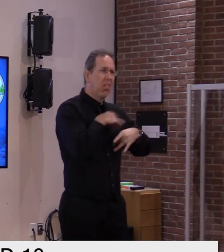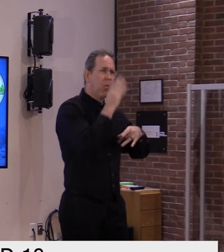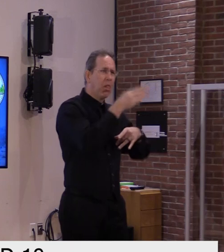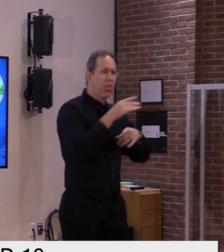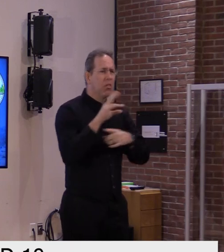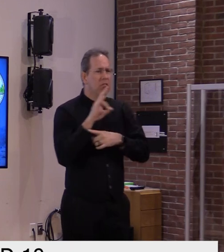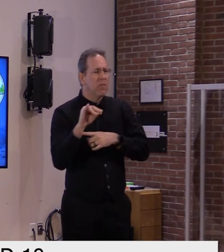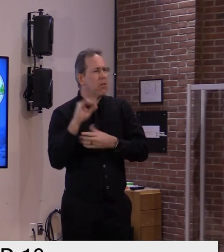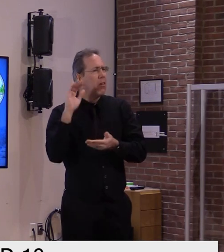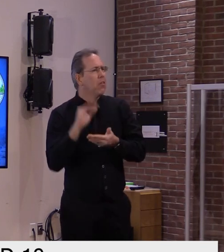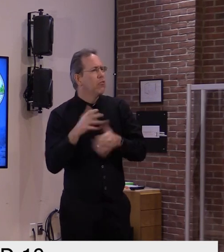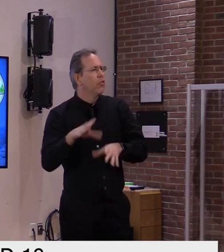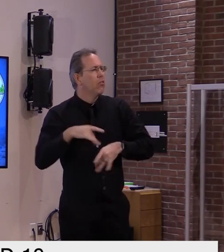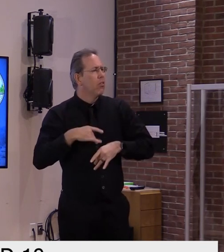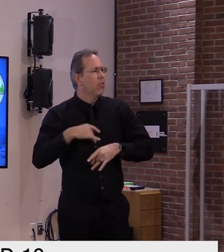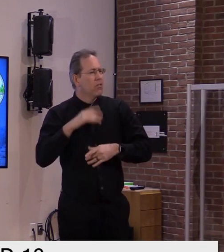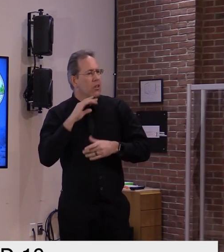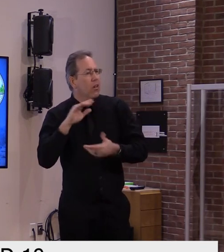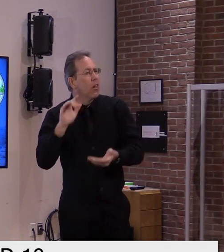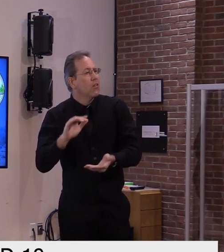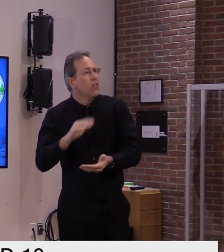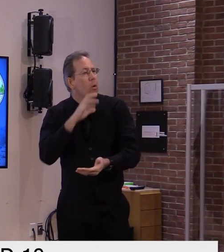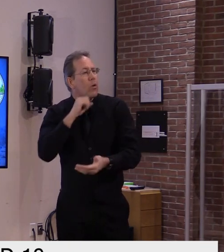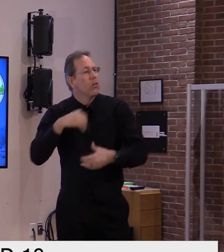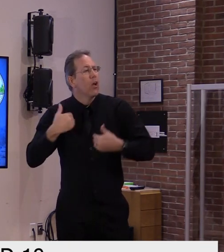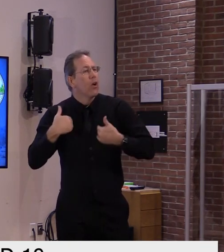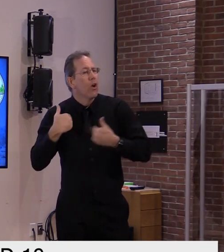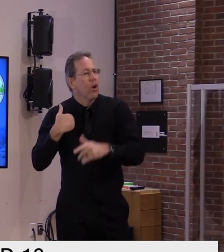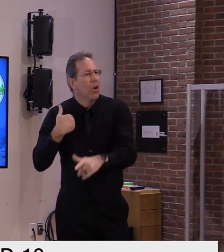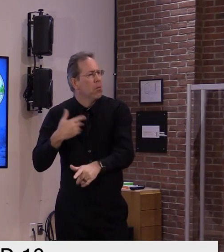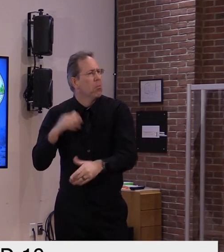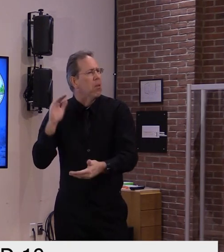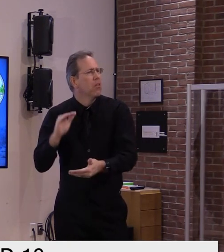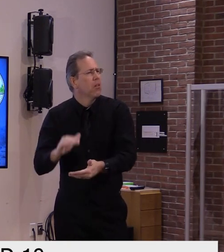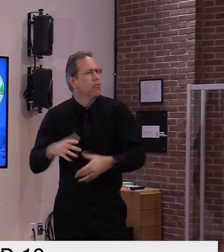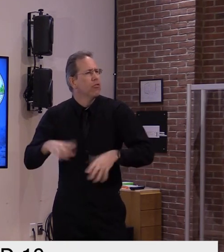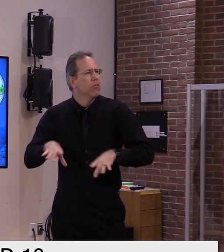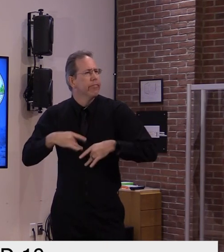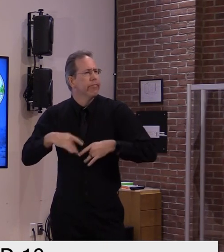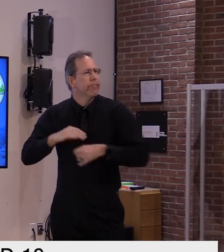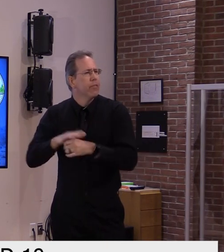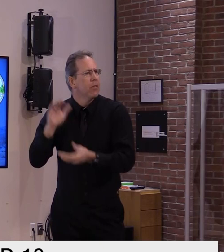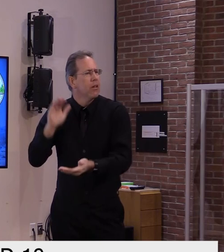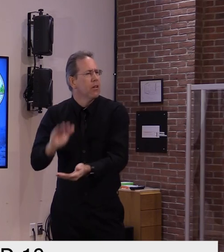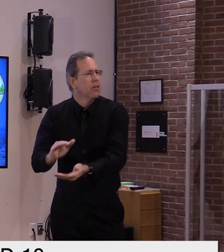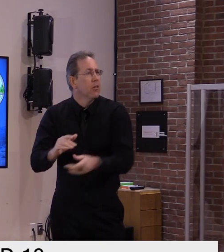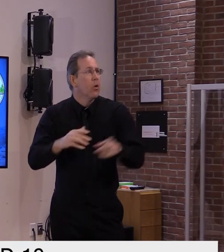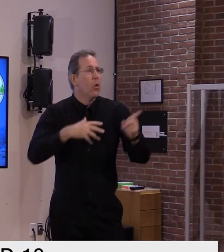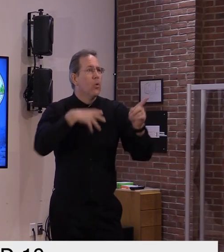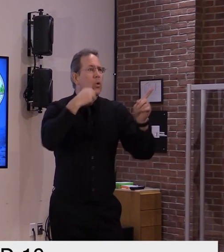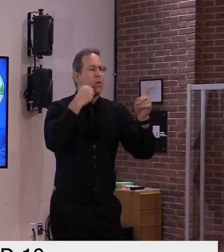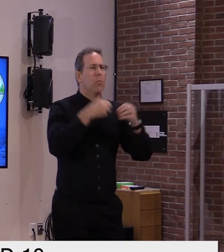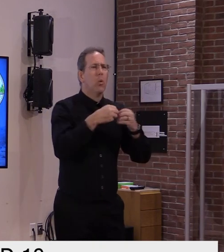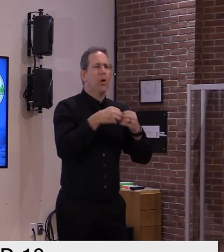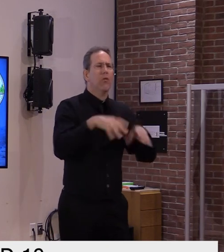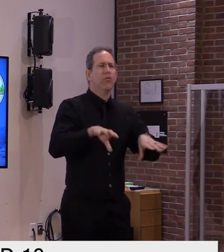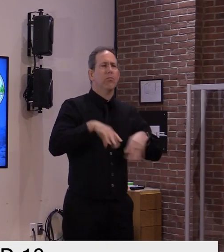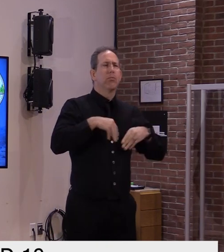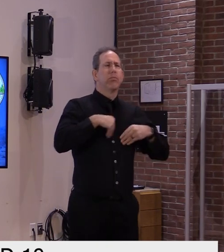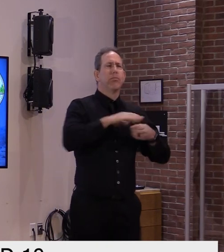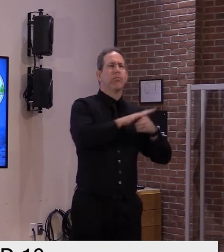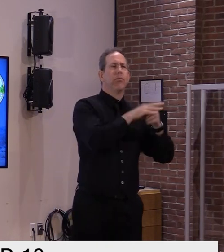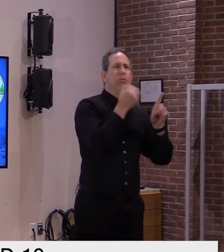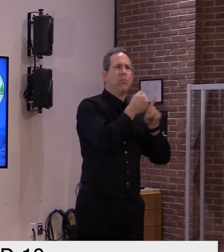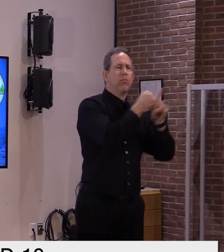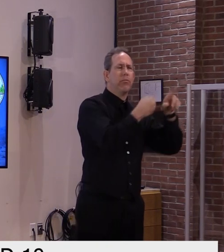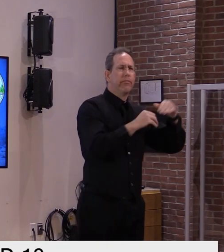are at much higher risk than those under 50, let's say. So, you know, if we want, we